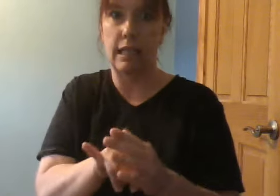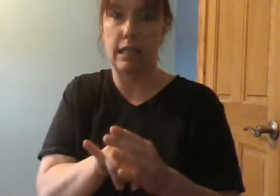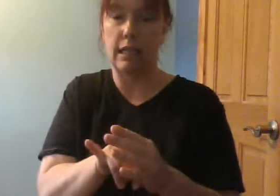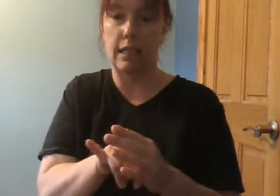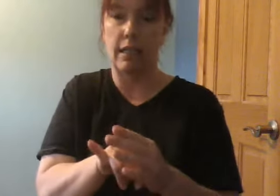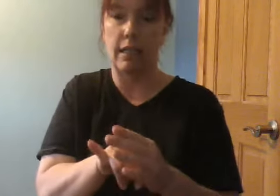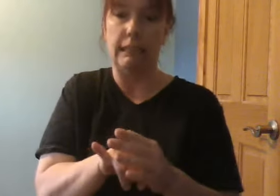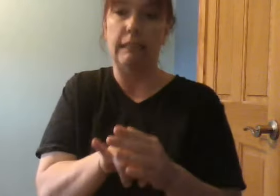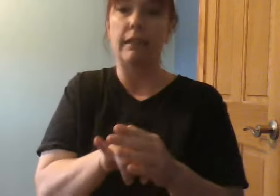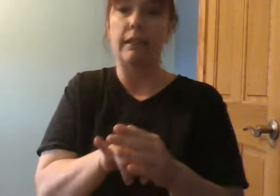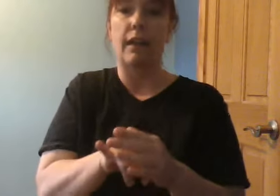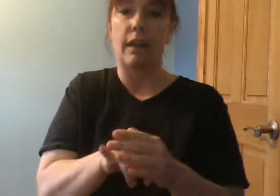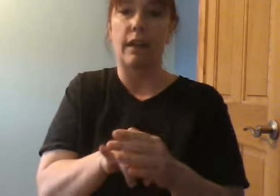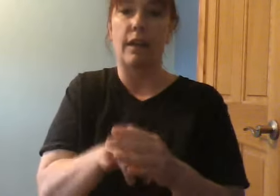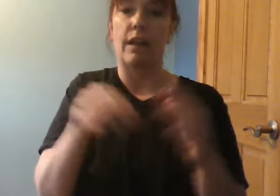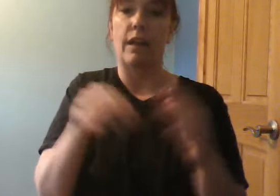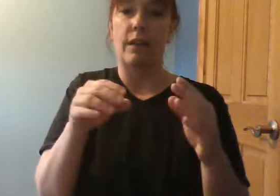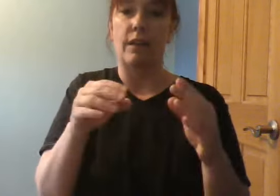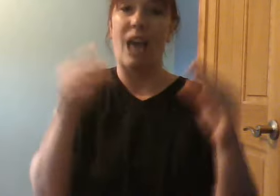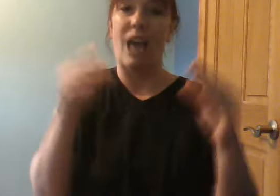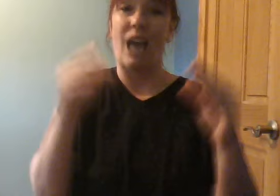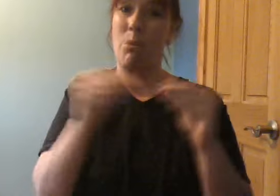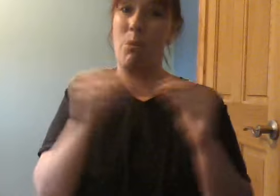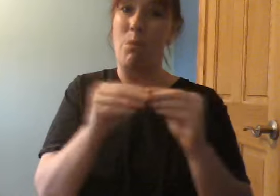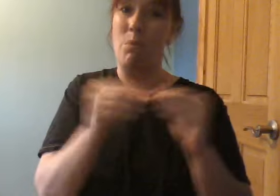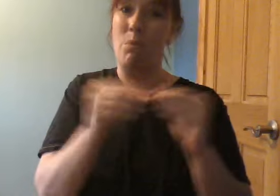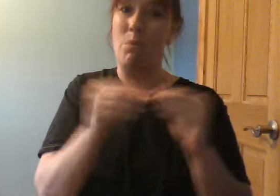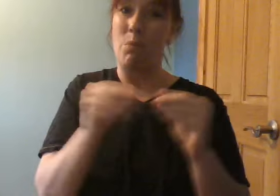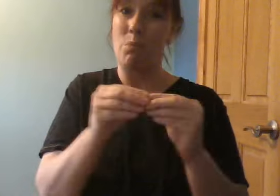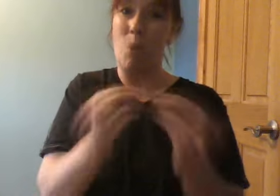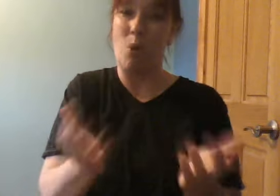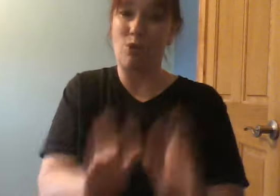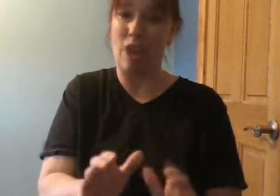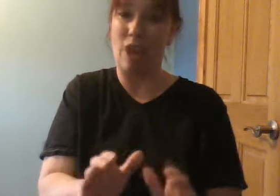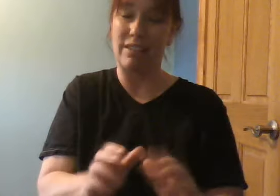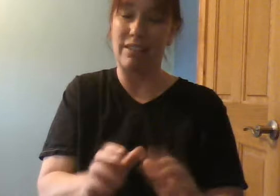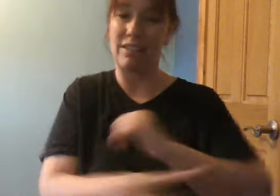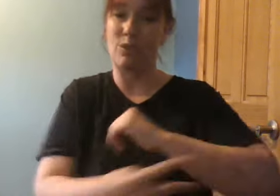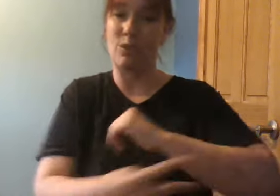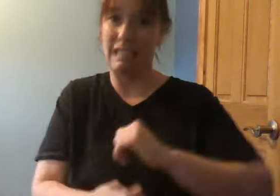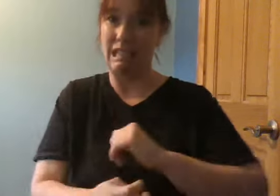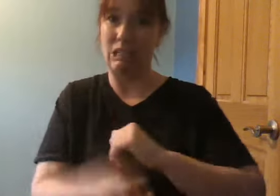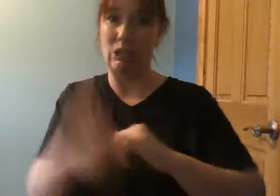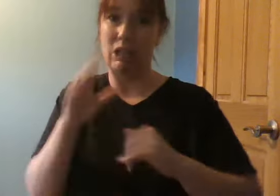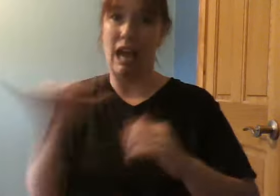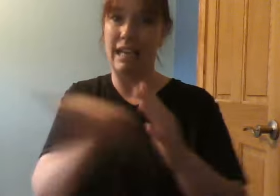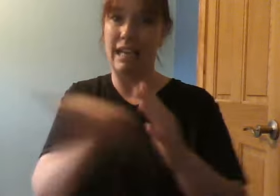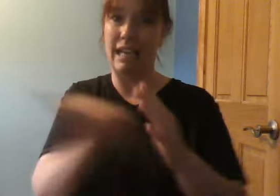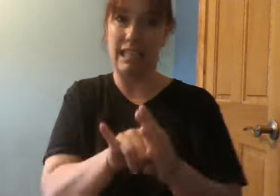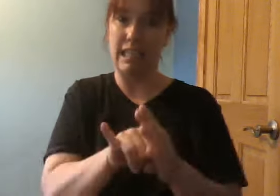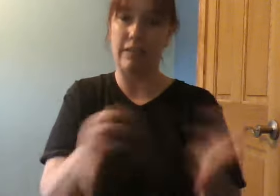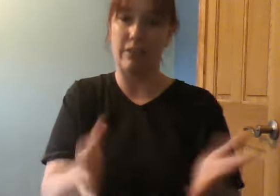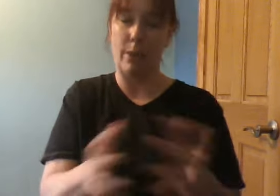stolen and subverted. The goal is to stop people from using identity in transactions which don't need identity, which is actually almost all